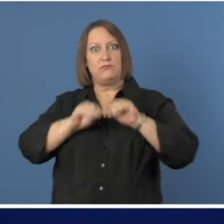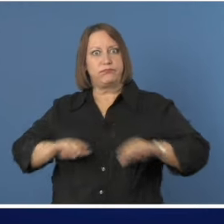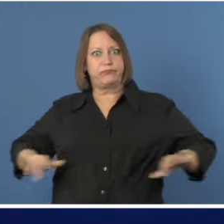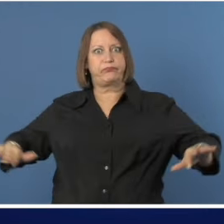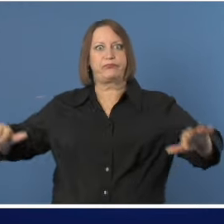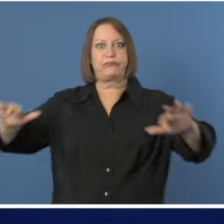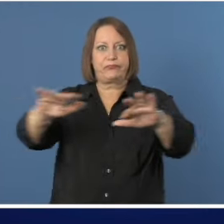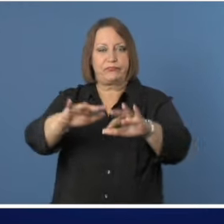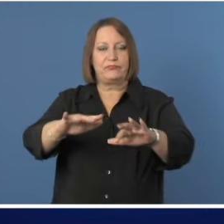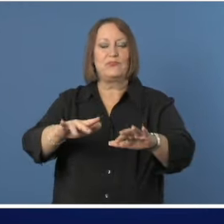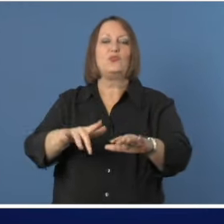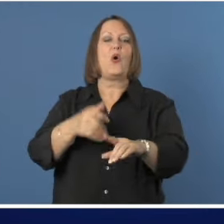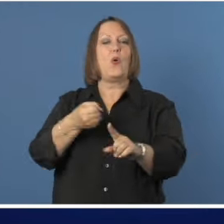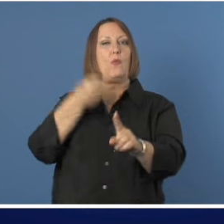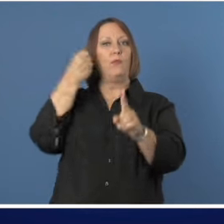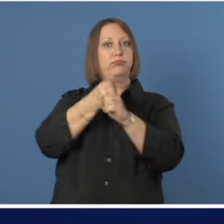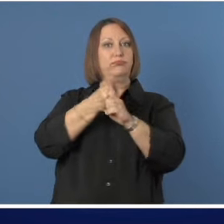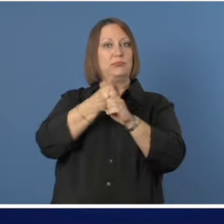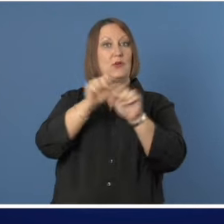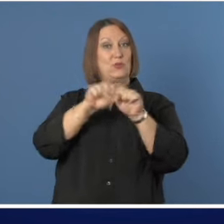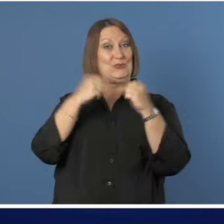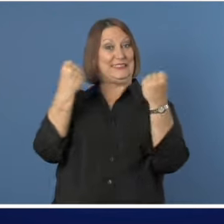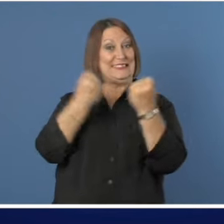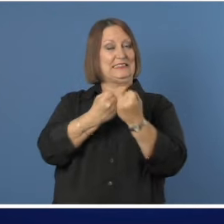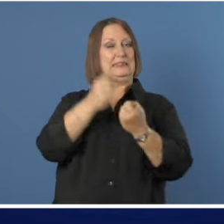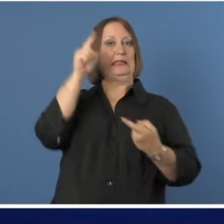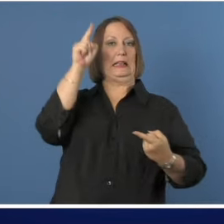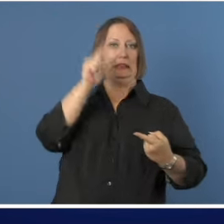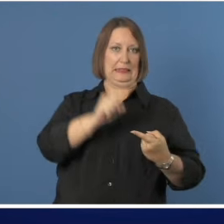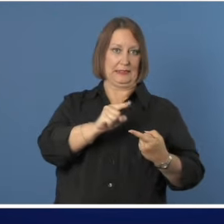on society are less severe.